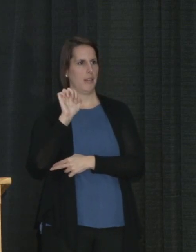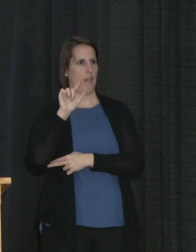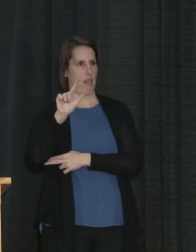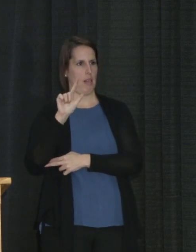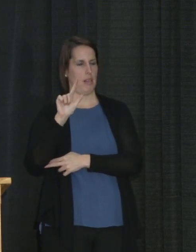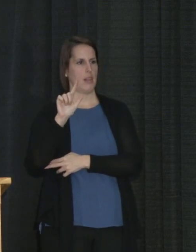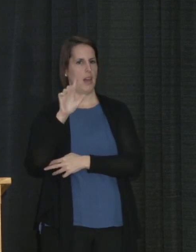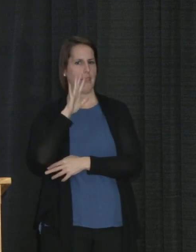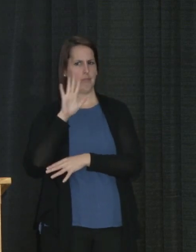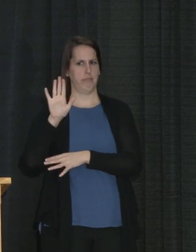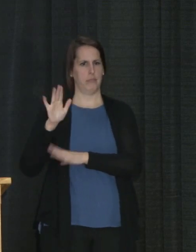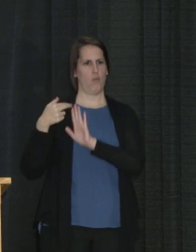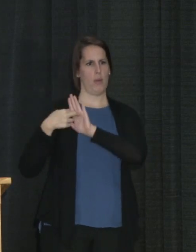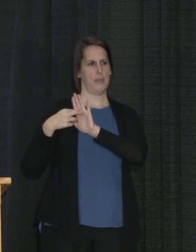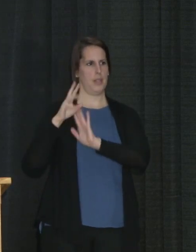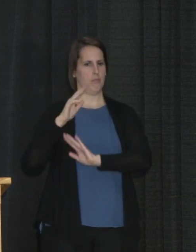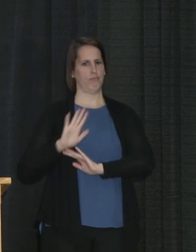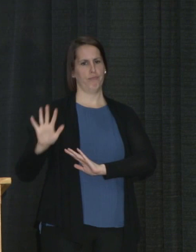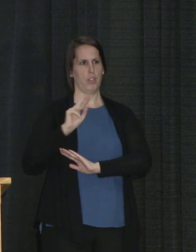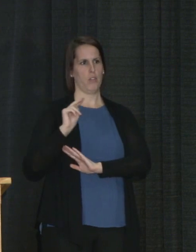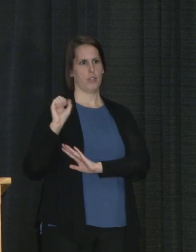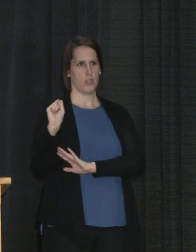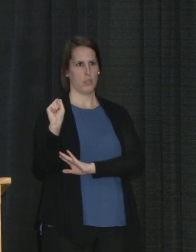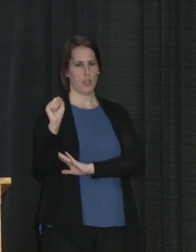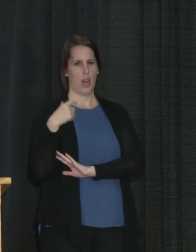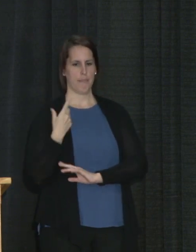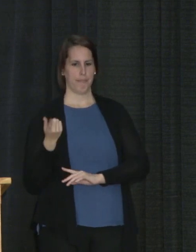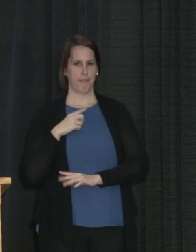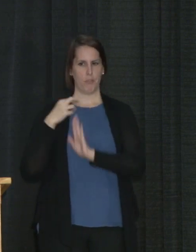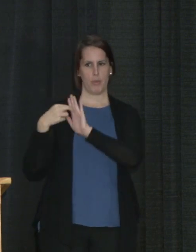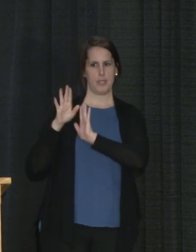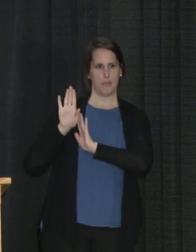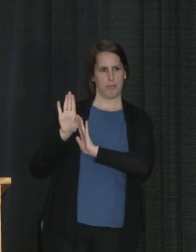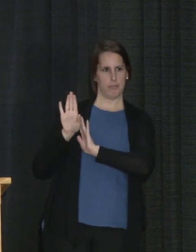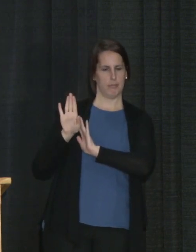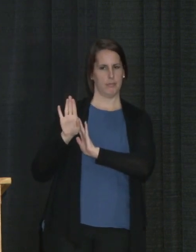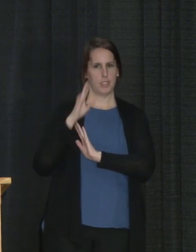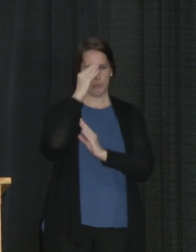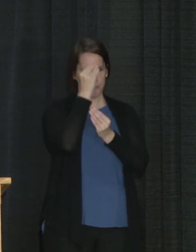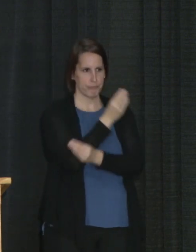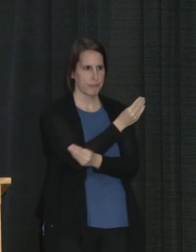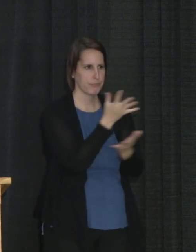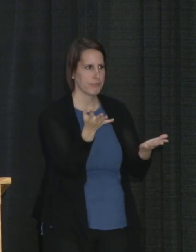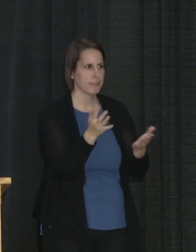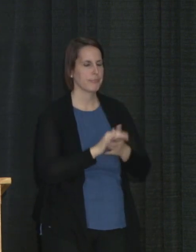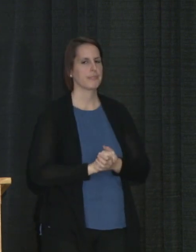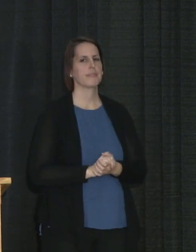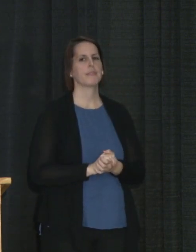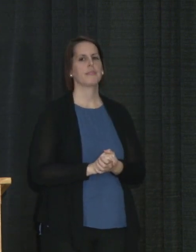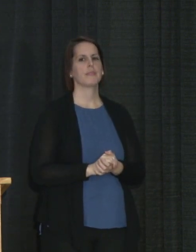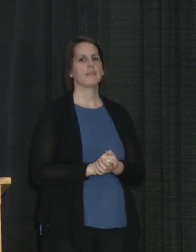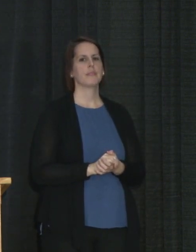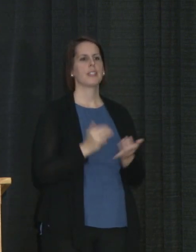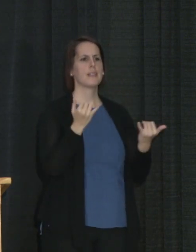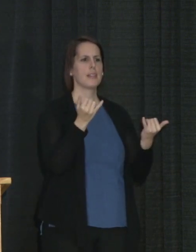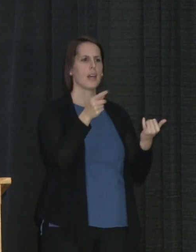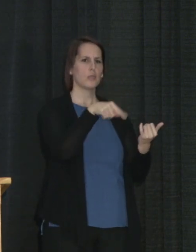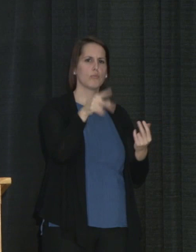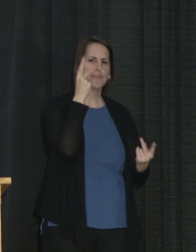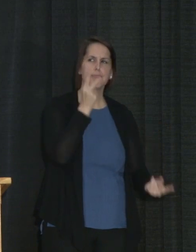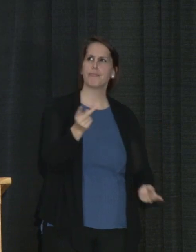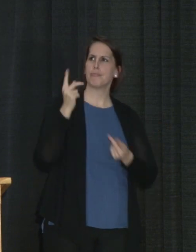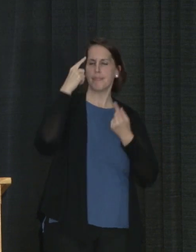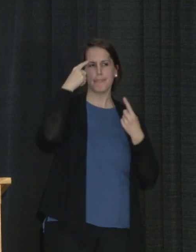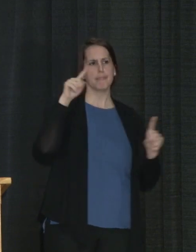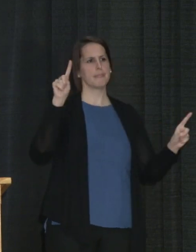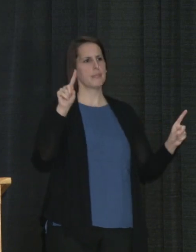to our graduates. This is a great day to celebrate your accomplishments, and I know for some